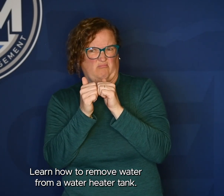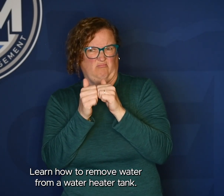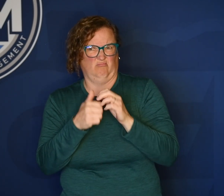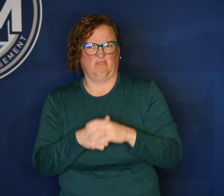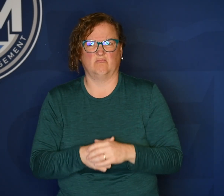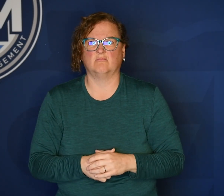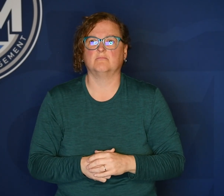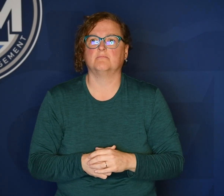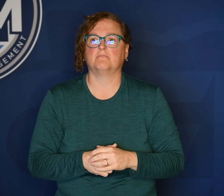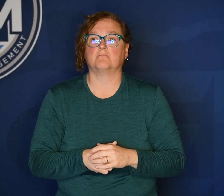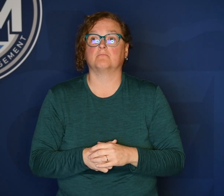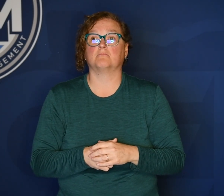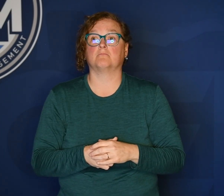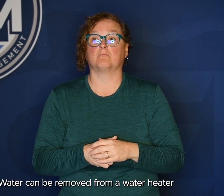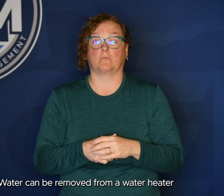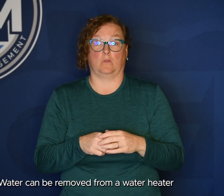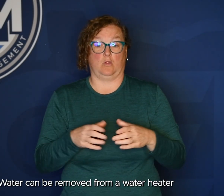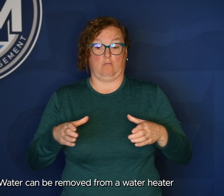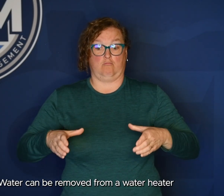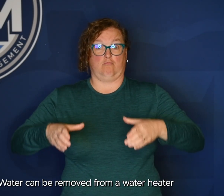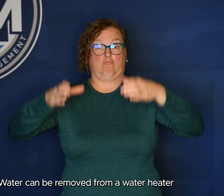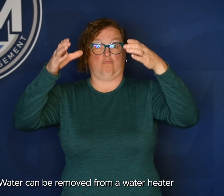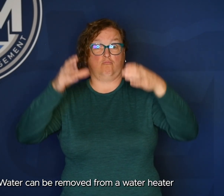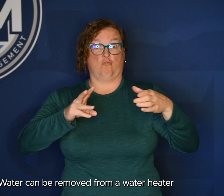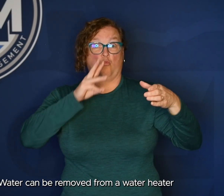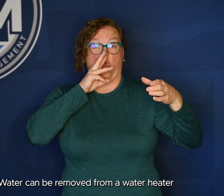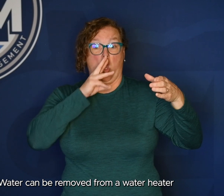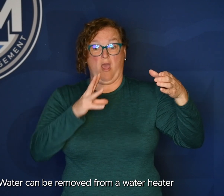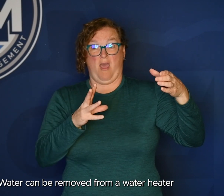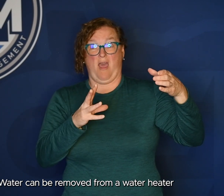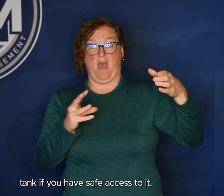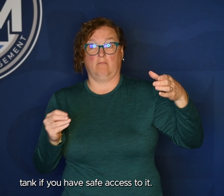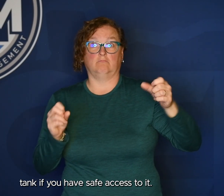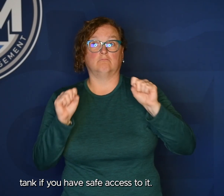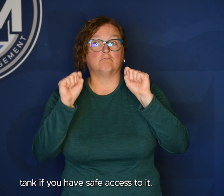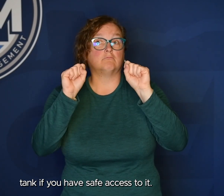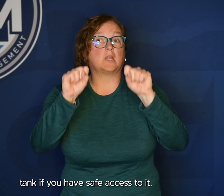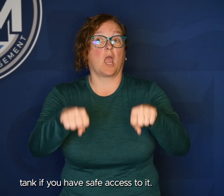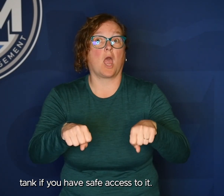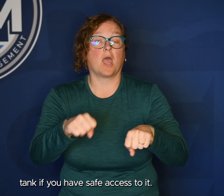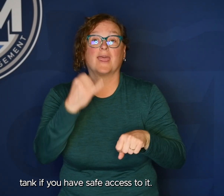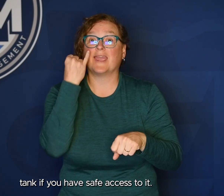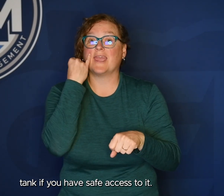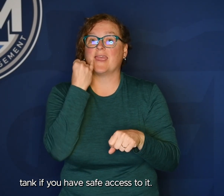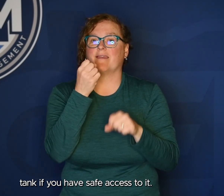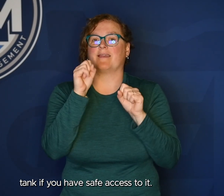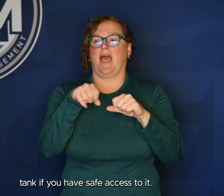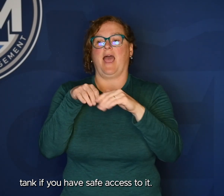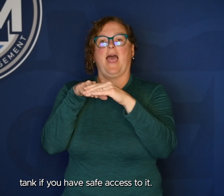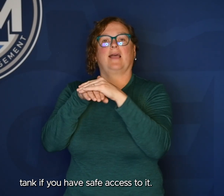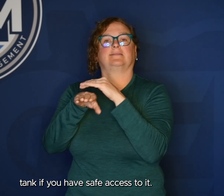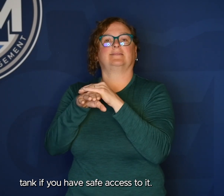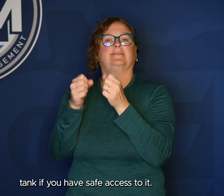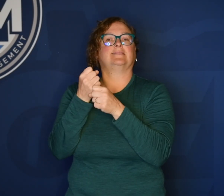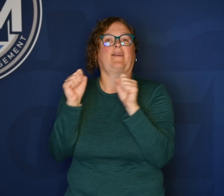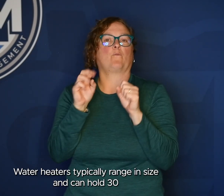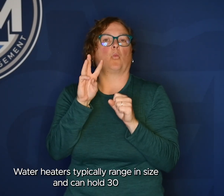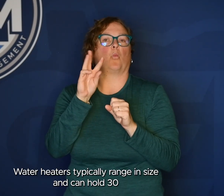tank. Water can be removed from a water heater tank if you have safe access to it. Water